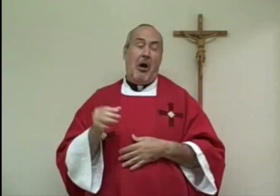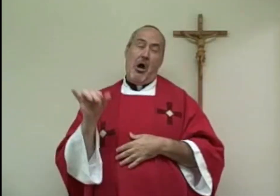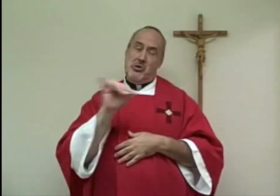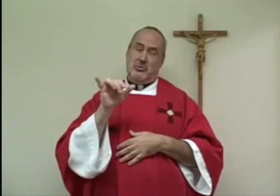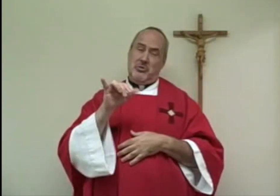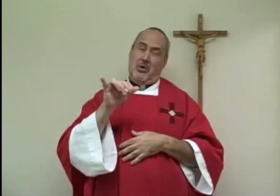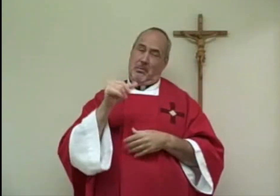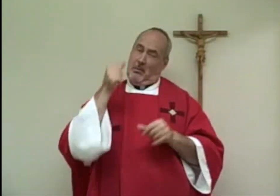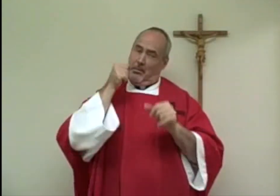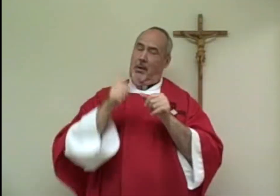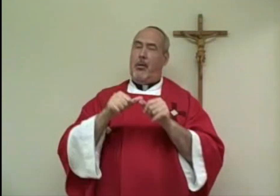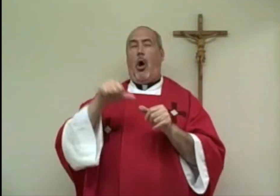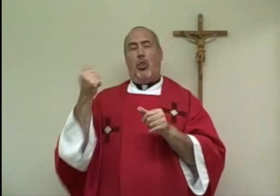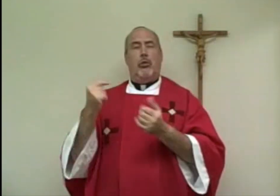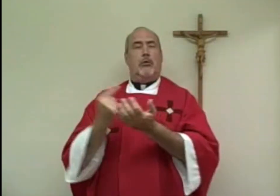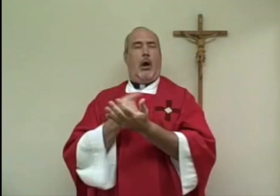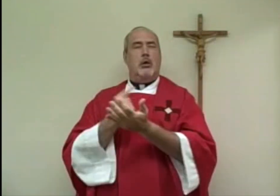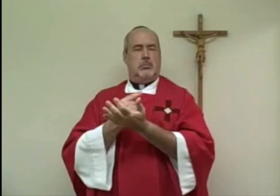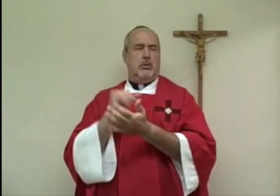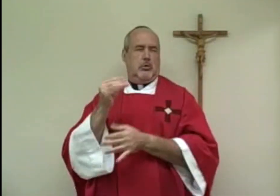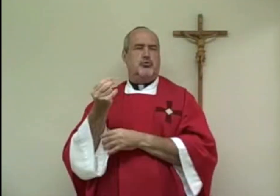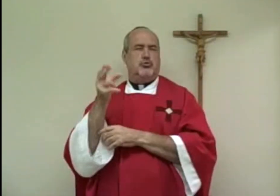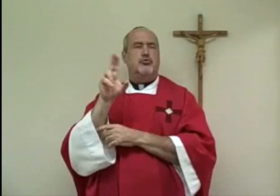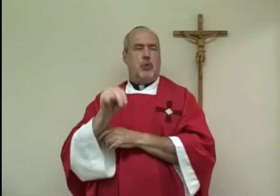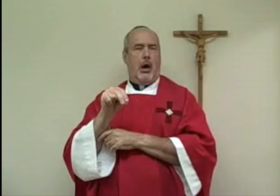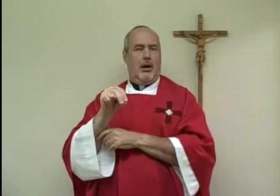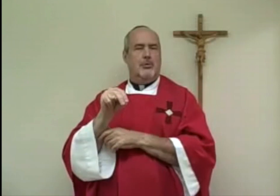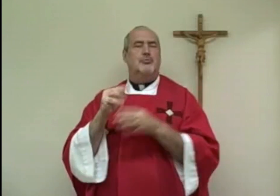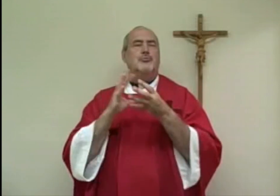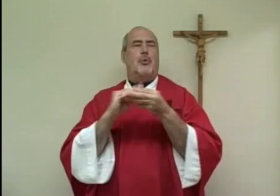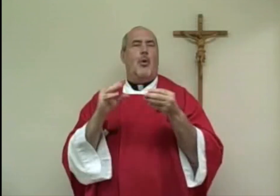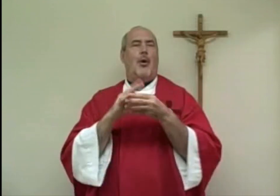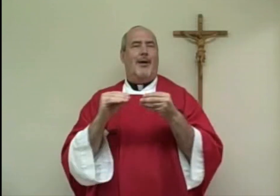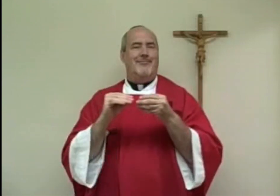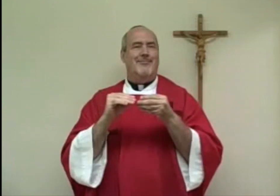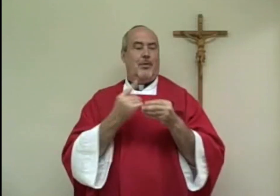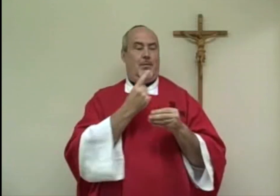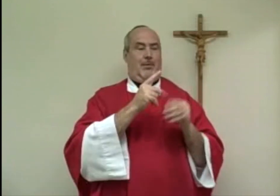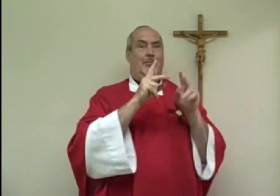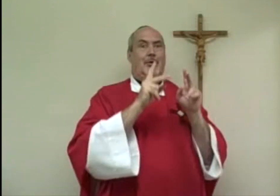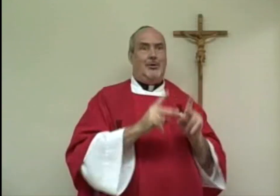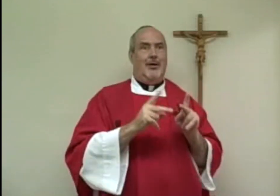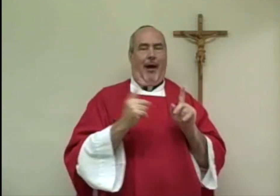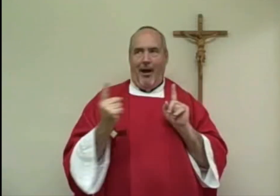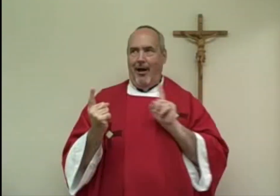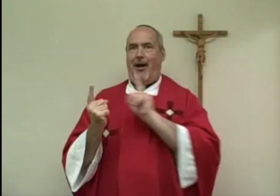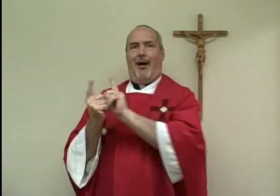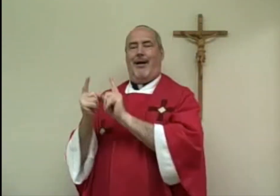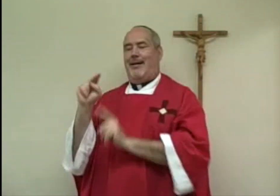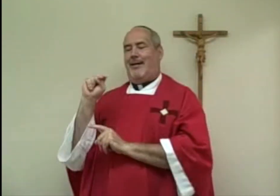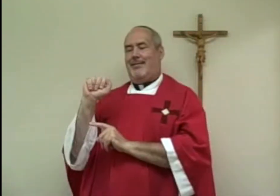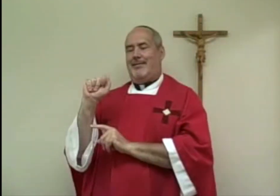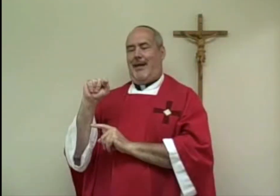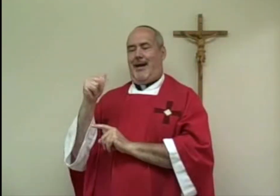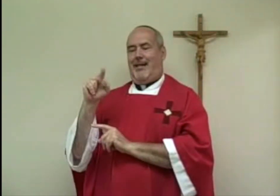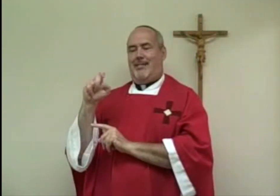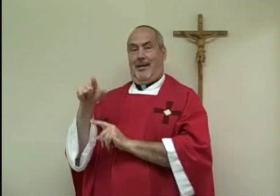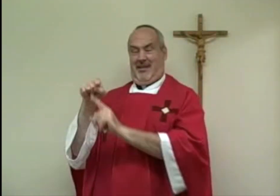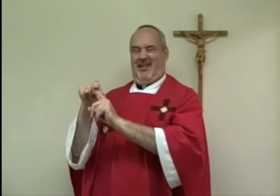happenings outside of their own little world. In another gospel in John, he tells a story of one person who came up